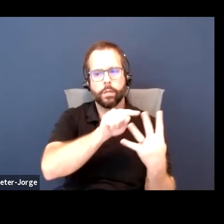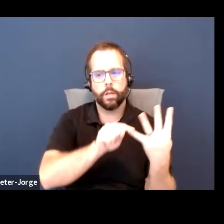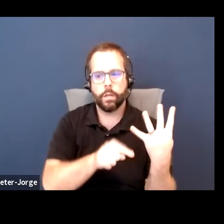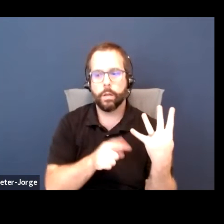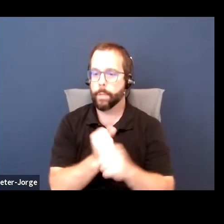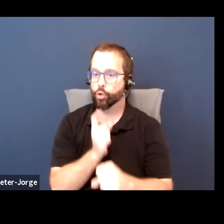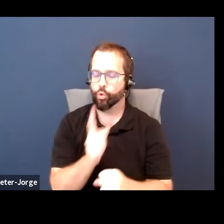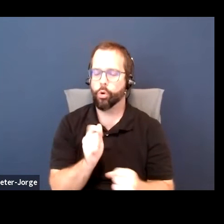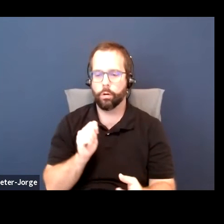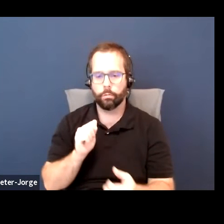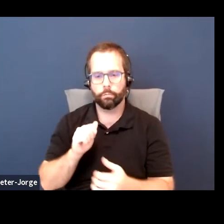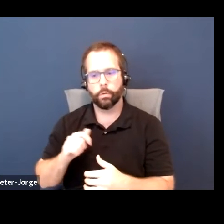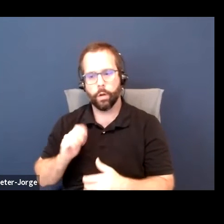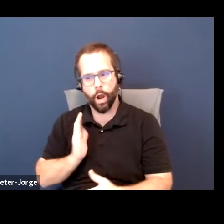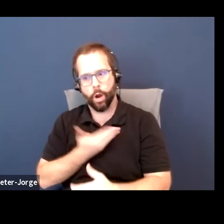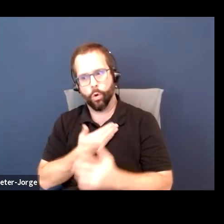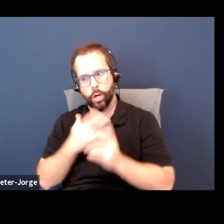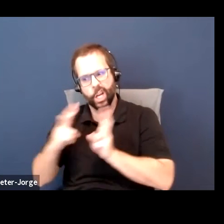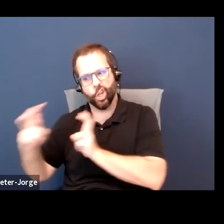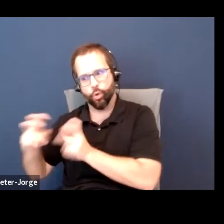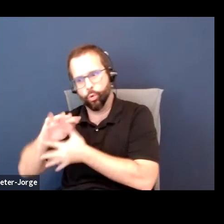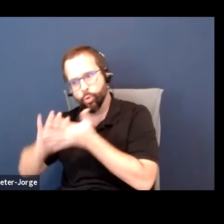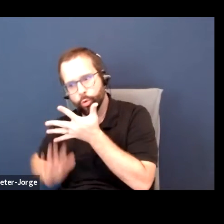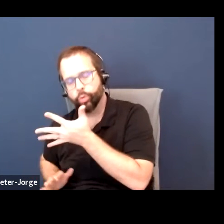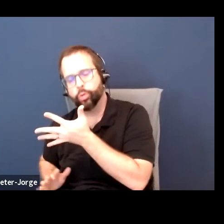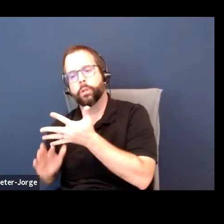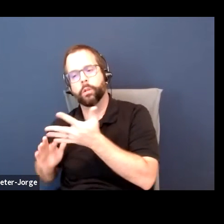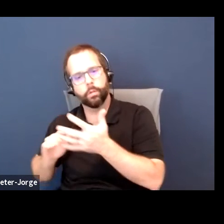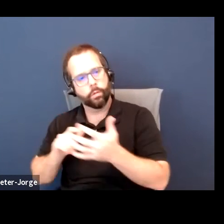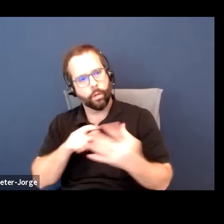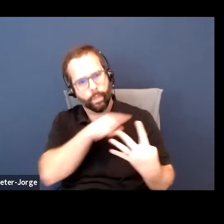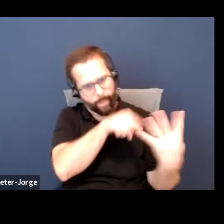issues addressed and that we can